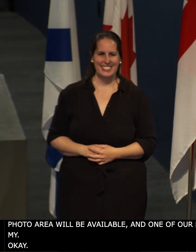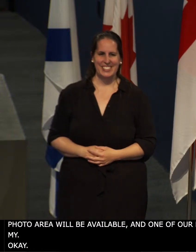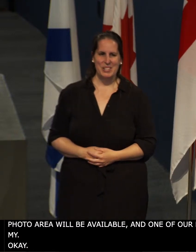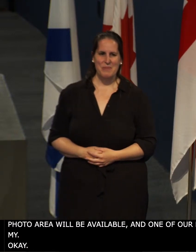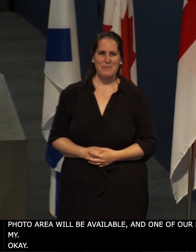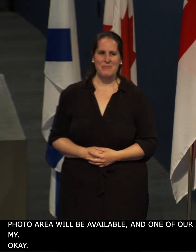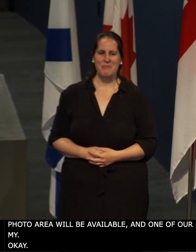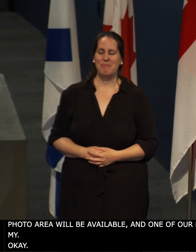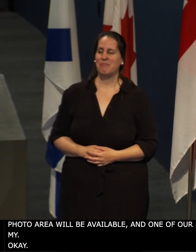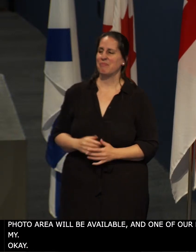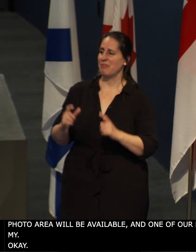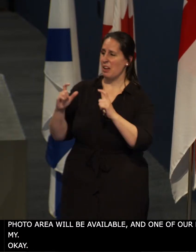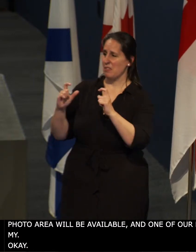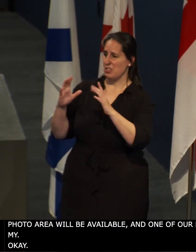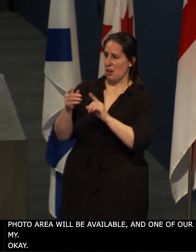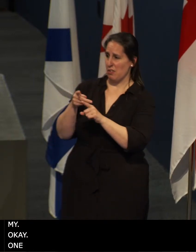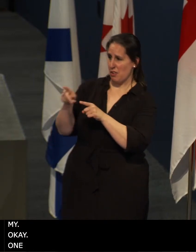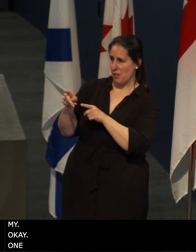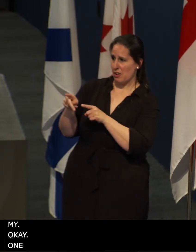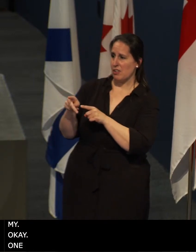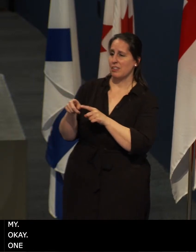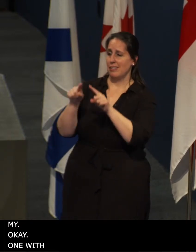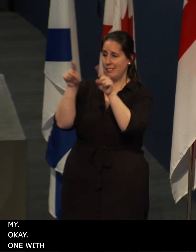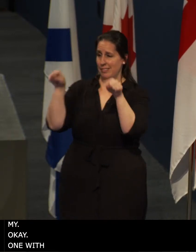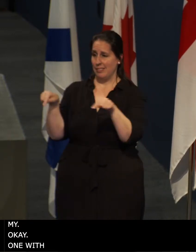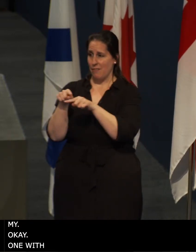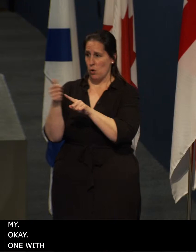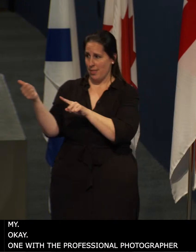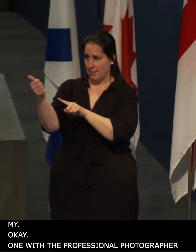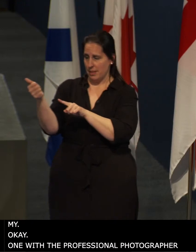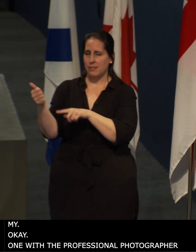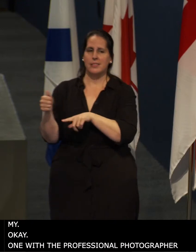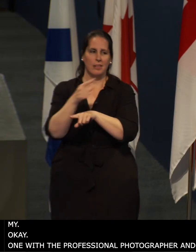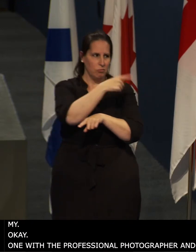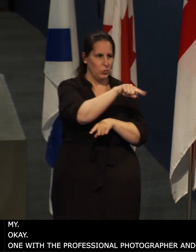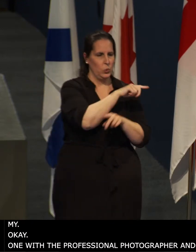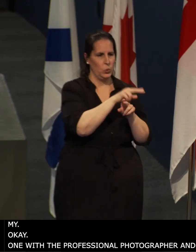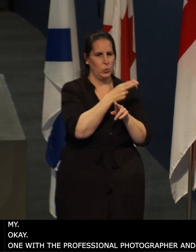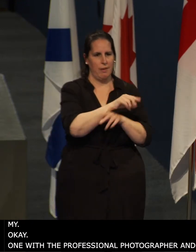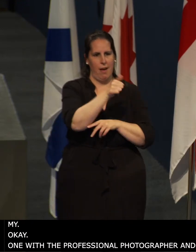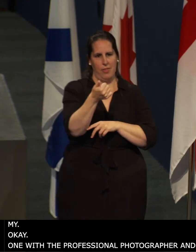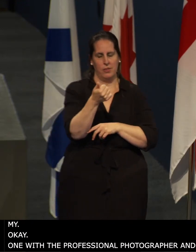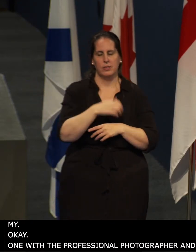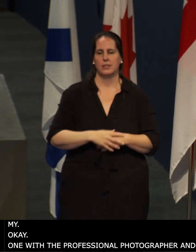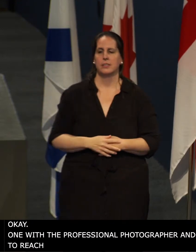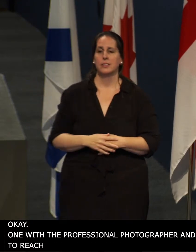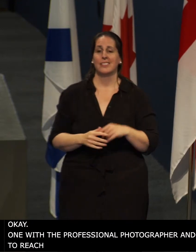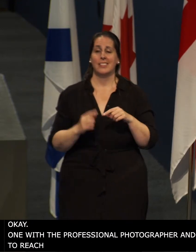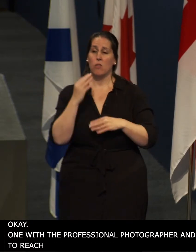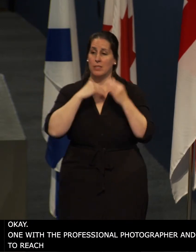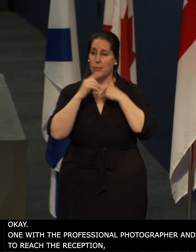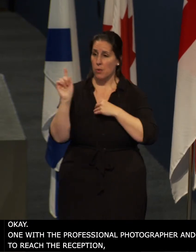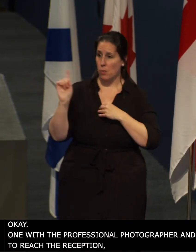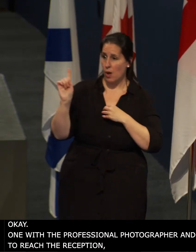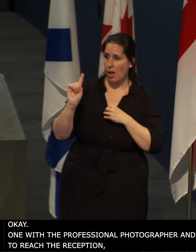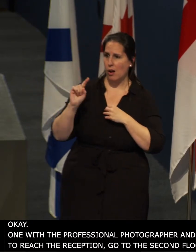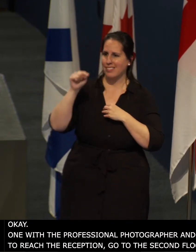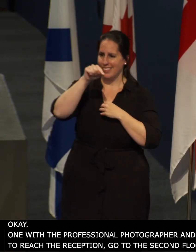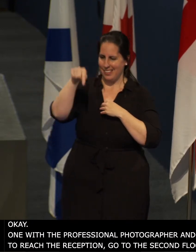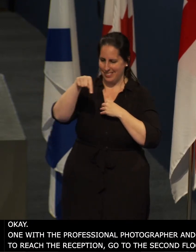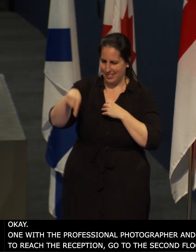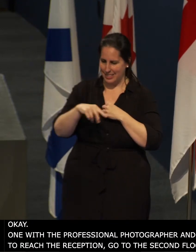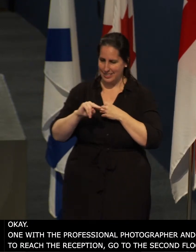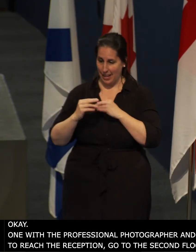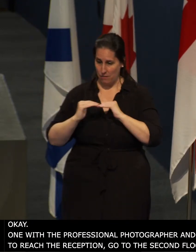one with the professional photographer and the others for your own use. To reach the reception, go to the second floor and follow the signage to